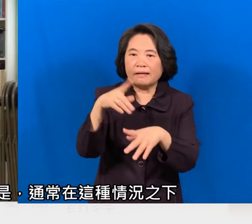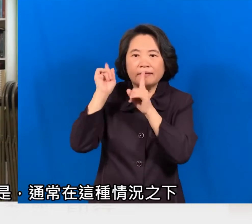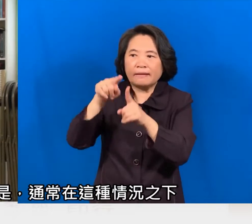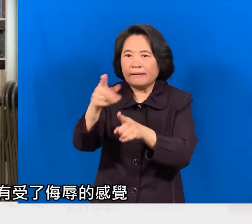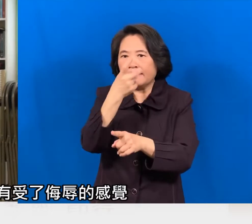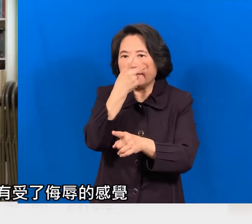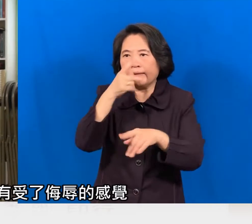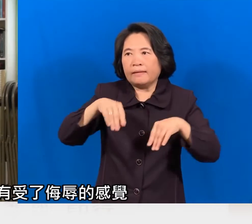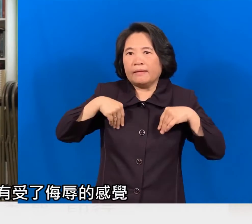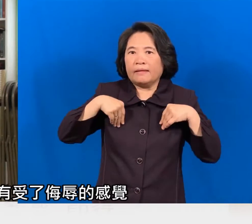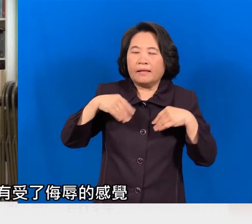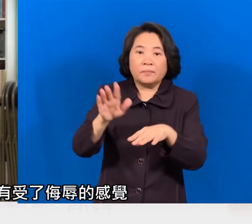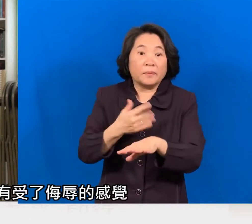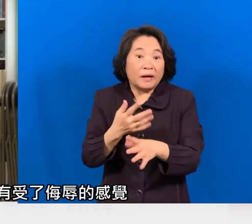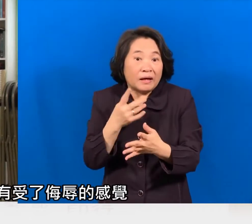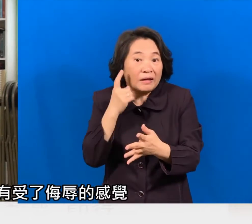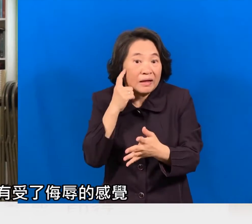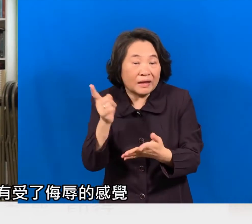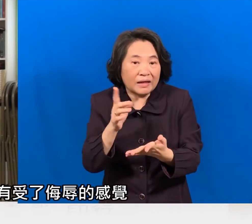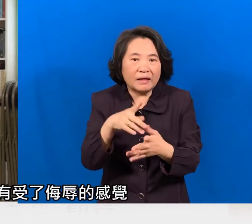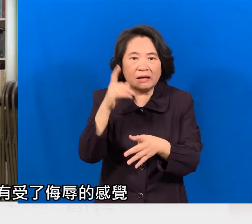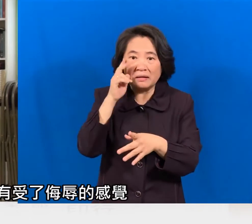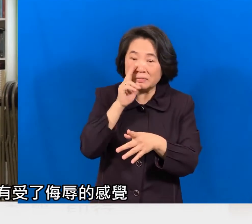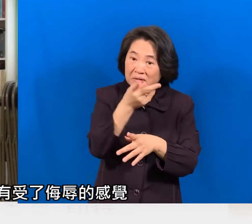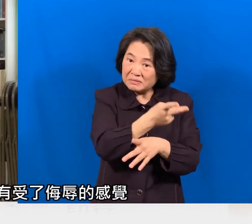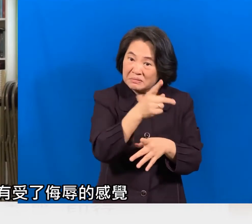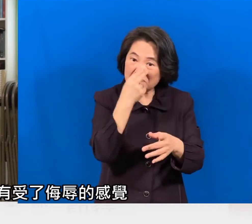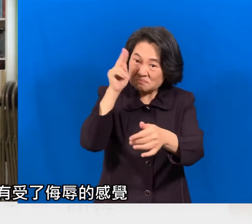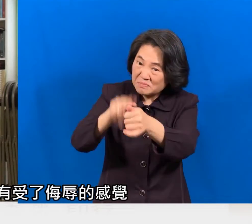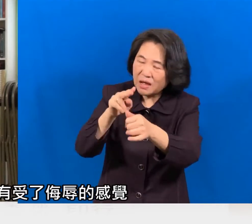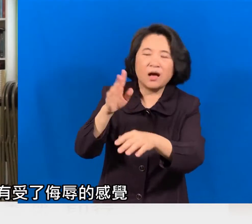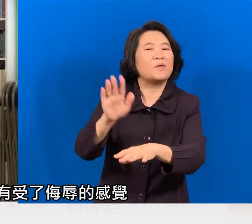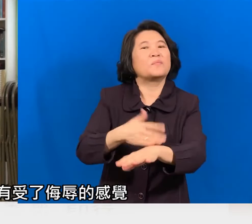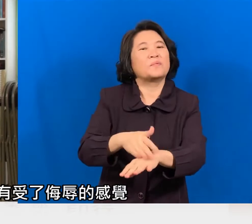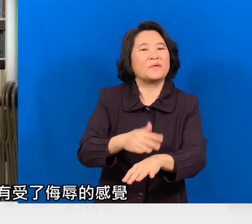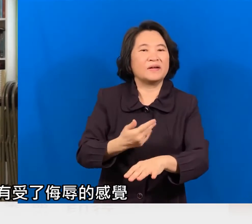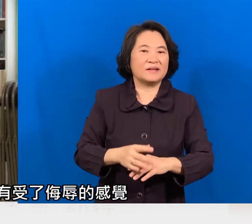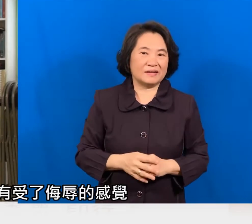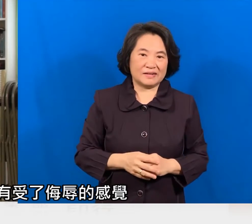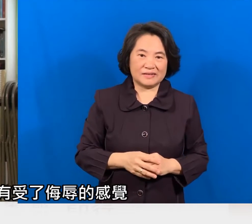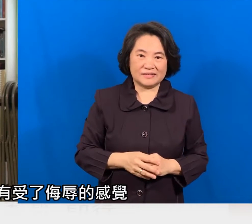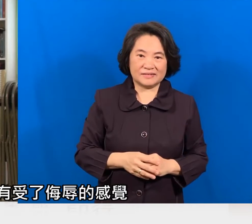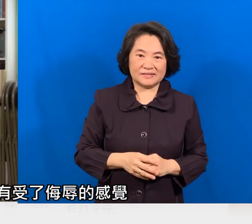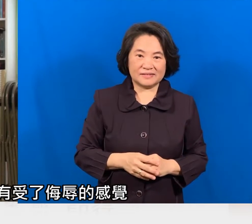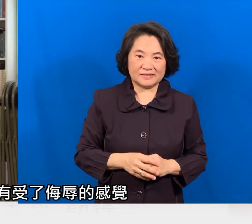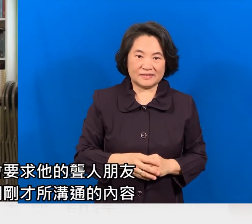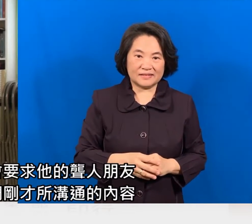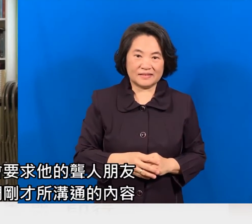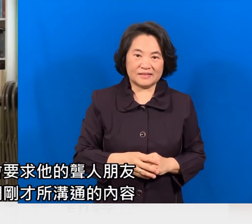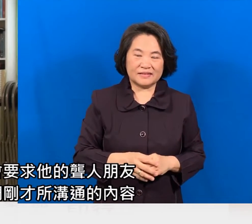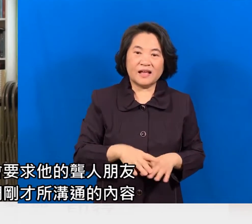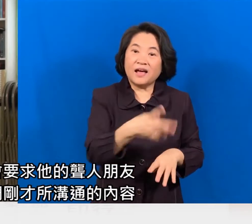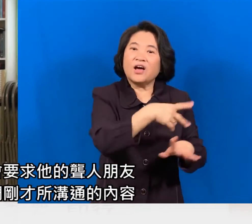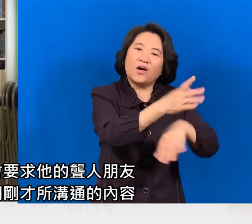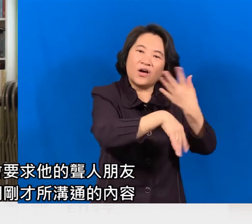one difference. Usually, in such a situation, a hearing person is less likely to get the feeling of being insulted. He's